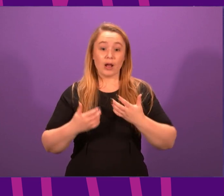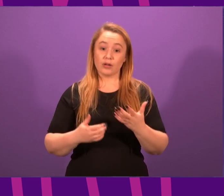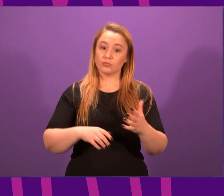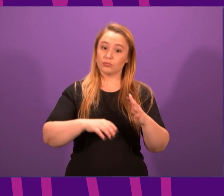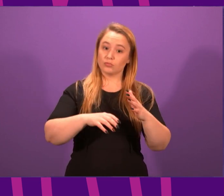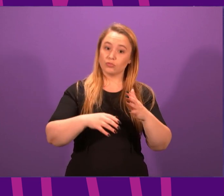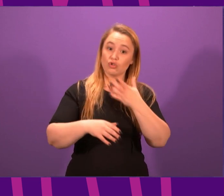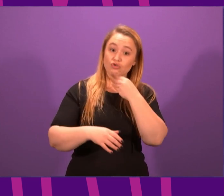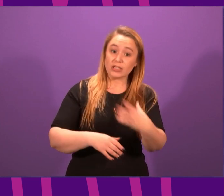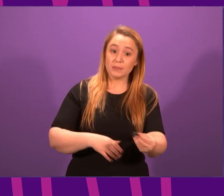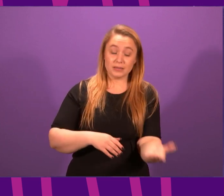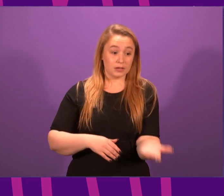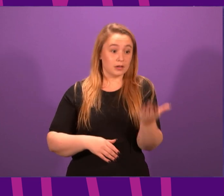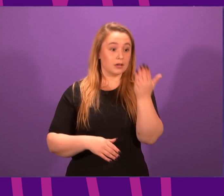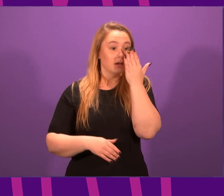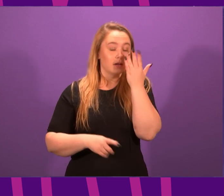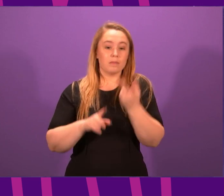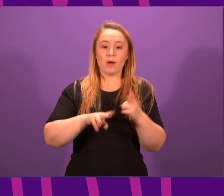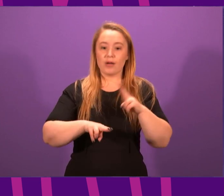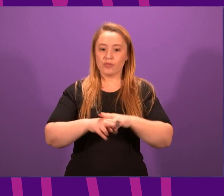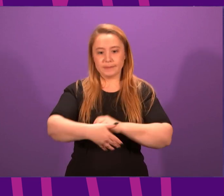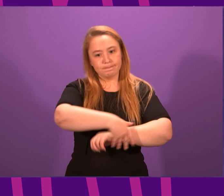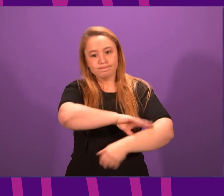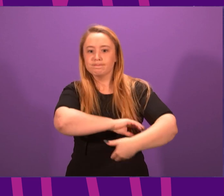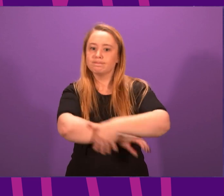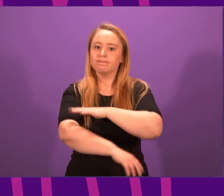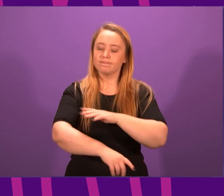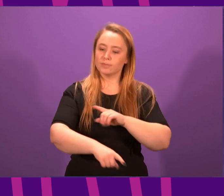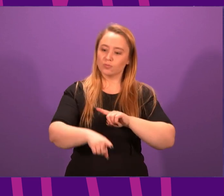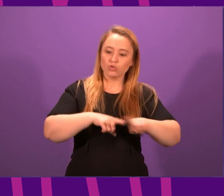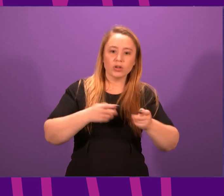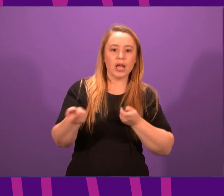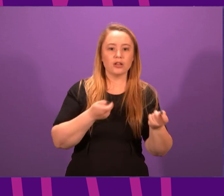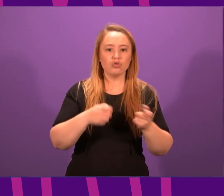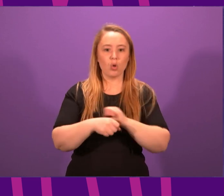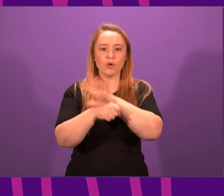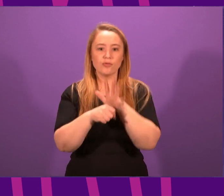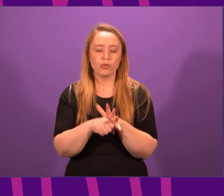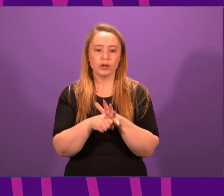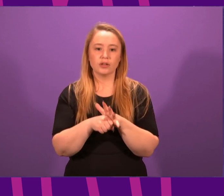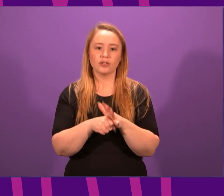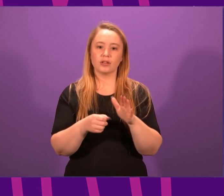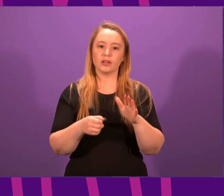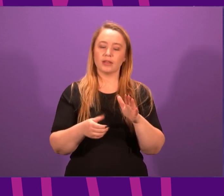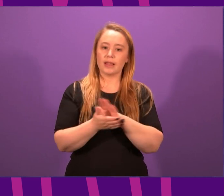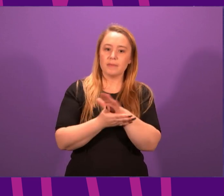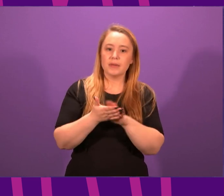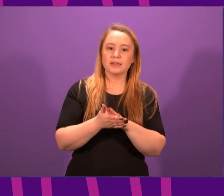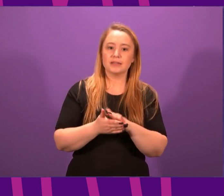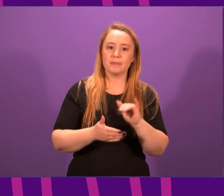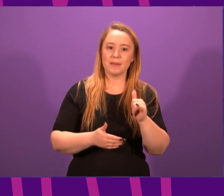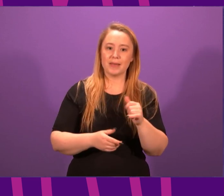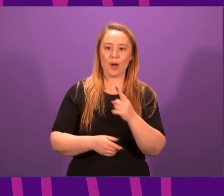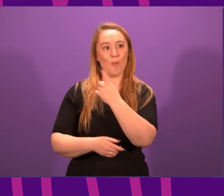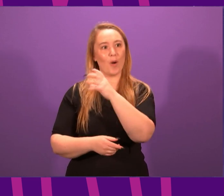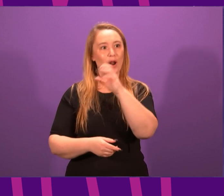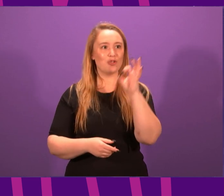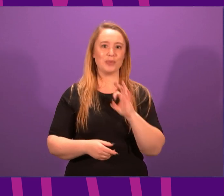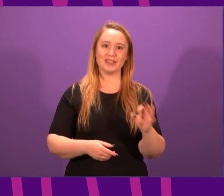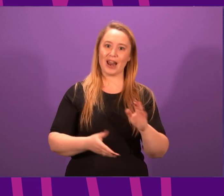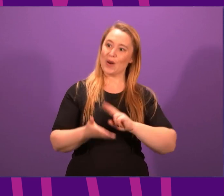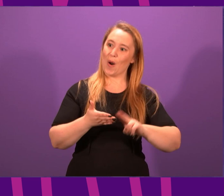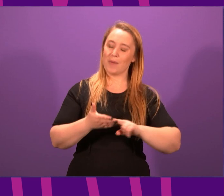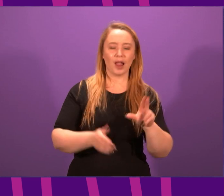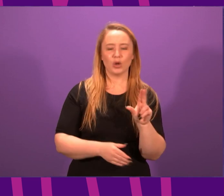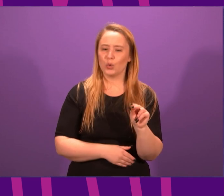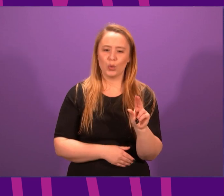Christmas. But if we dig in now and get COVID under more control, we perhaps open the door, not to 100% normality by Christmas,